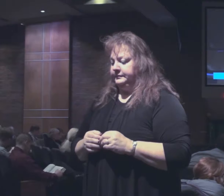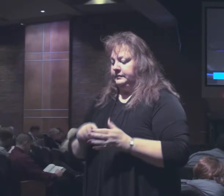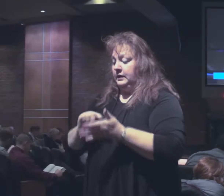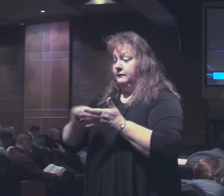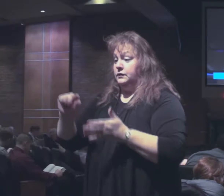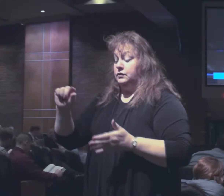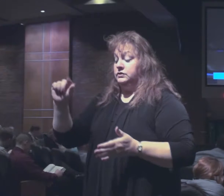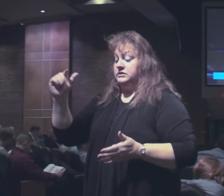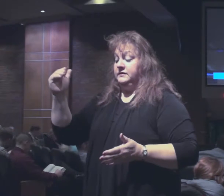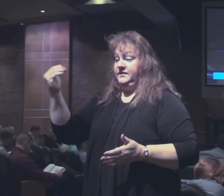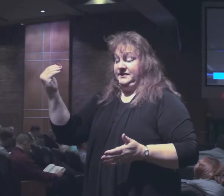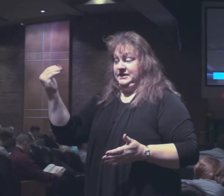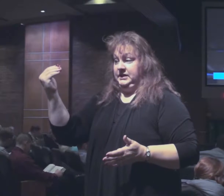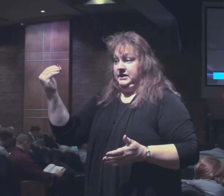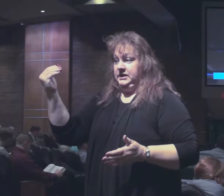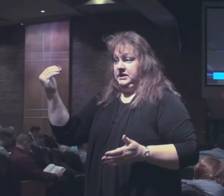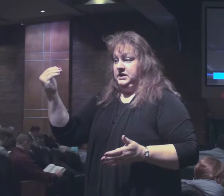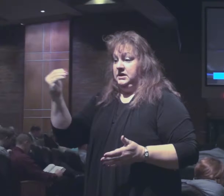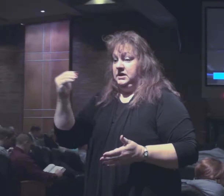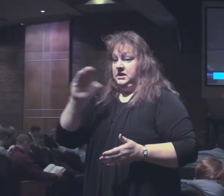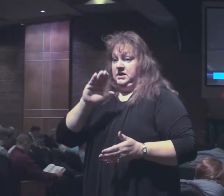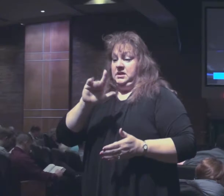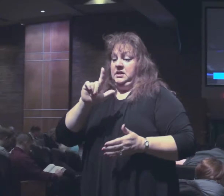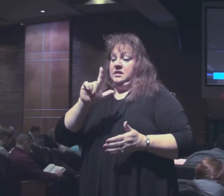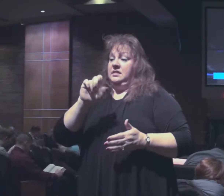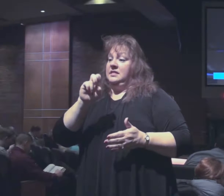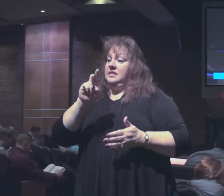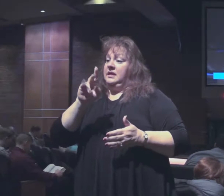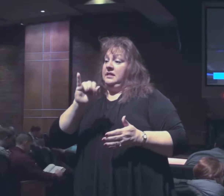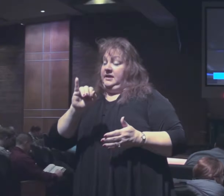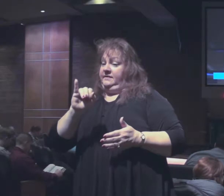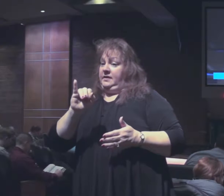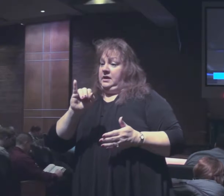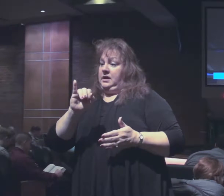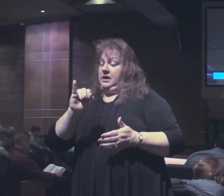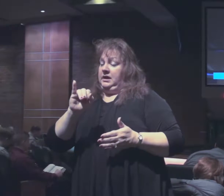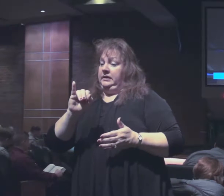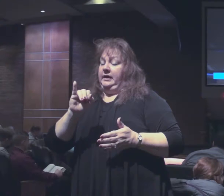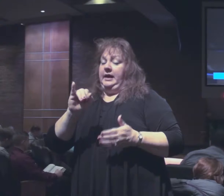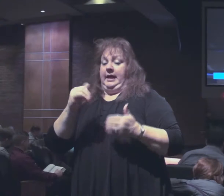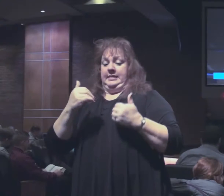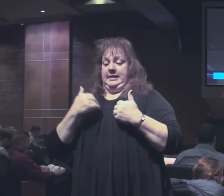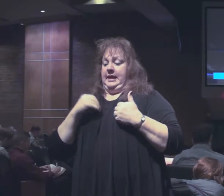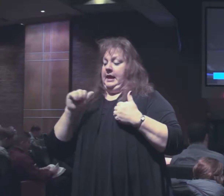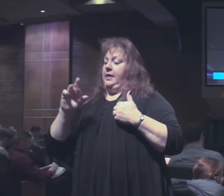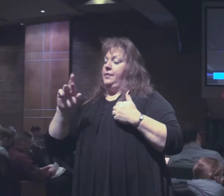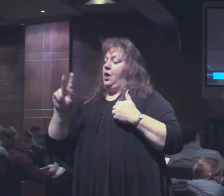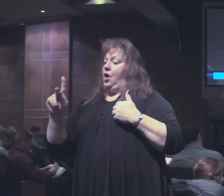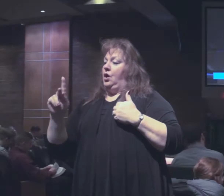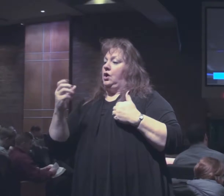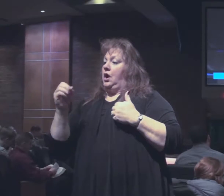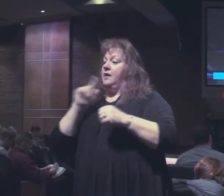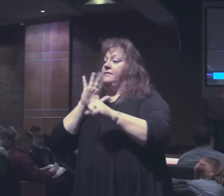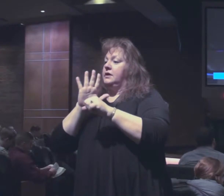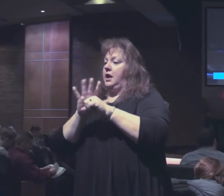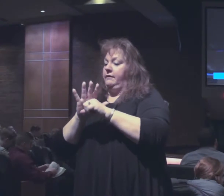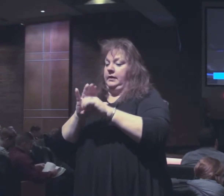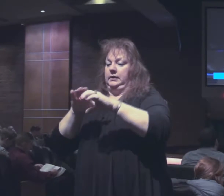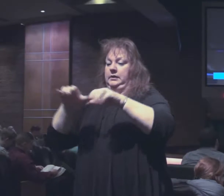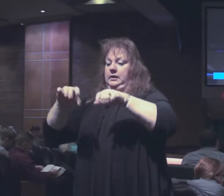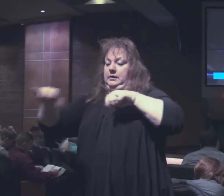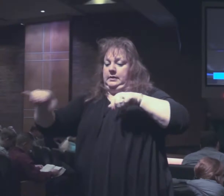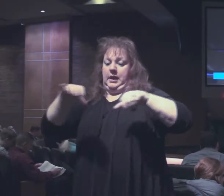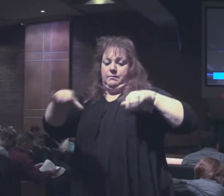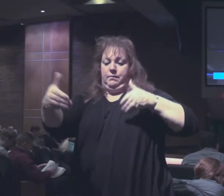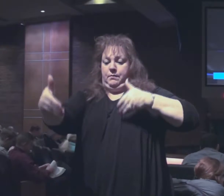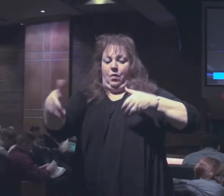Verse 15 says, the sons of the Levites carried the ark of God on their shoulders with the poles. Moses